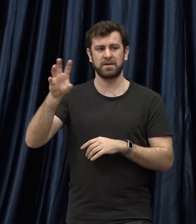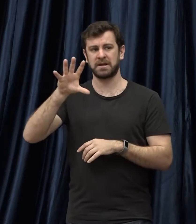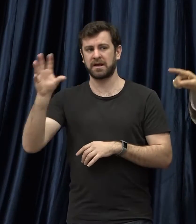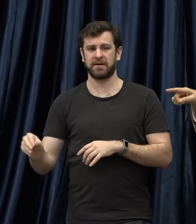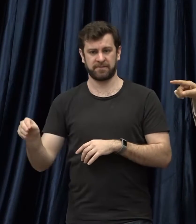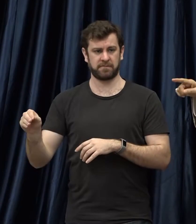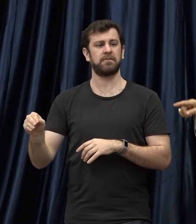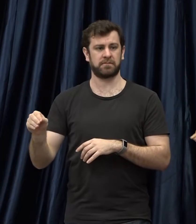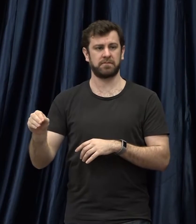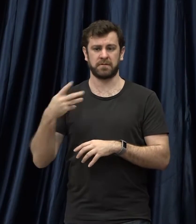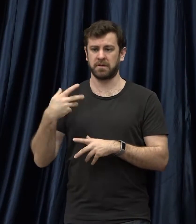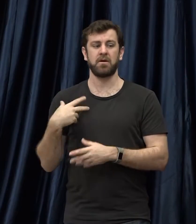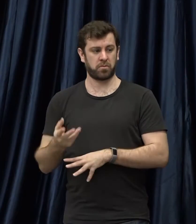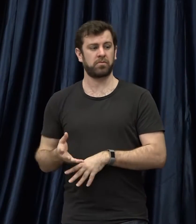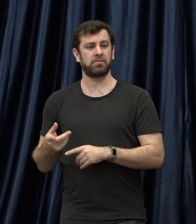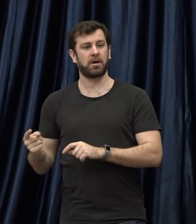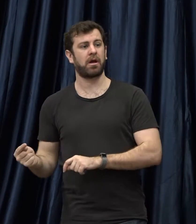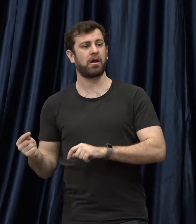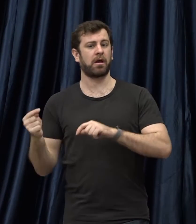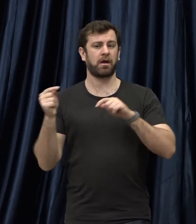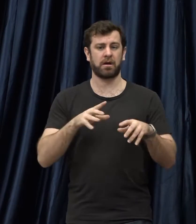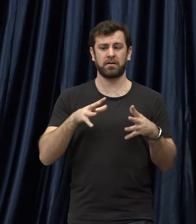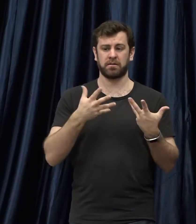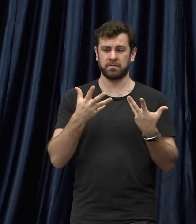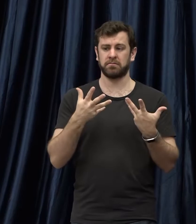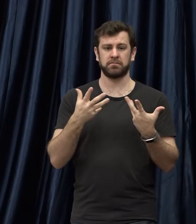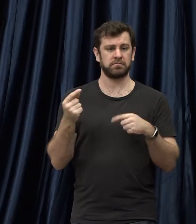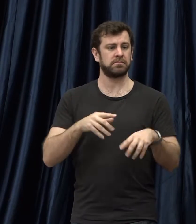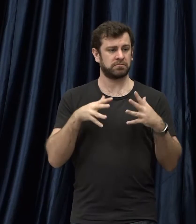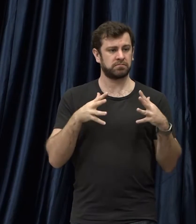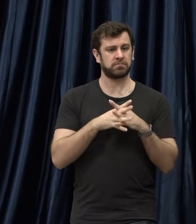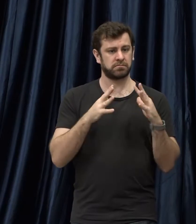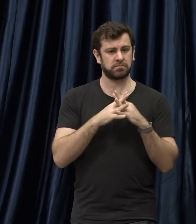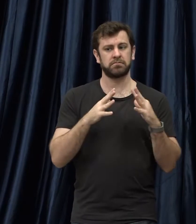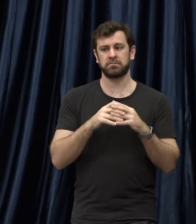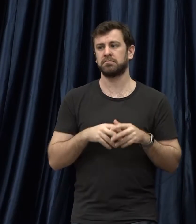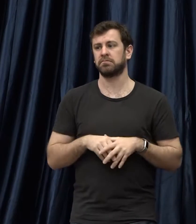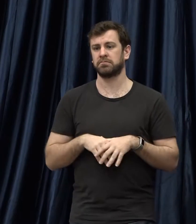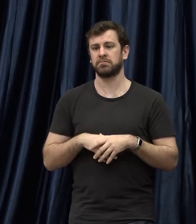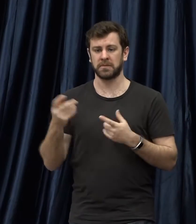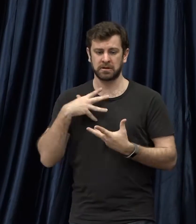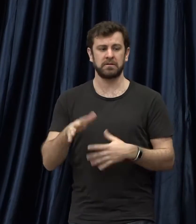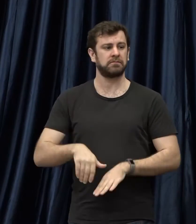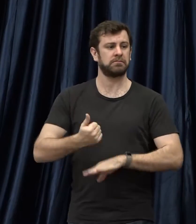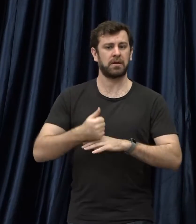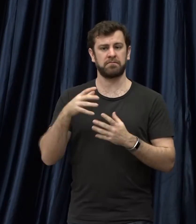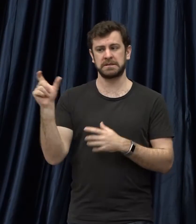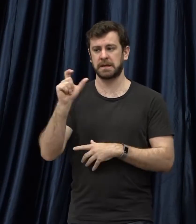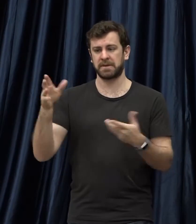even came across to America, some in chains, and instituted Islam here in